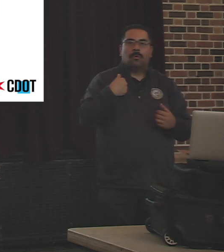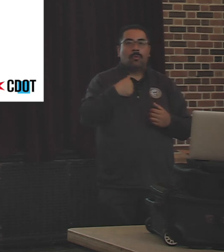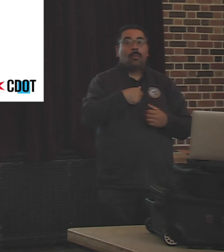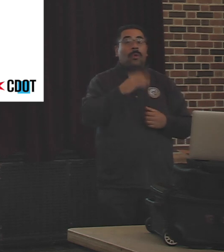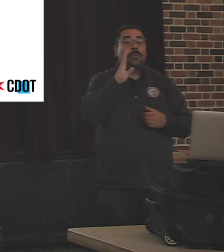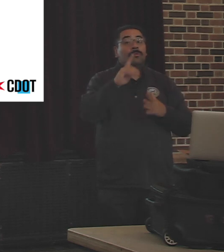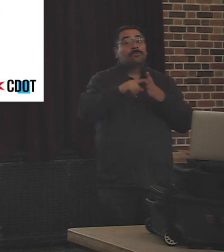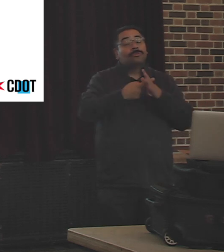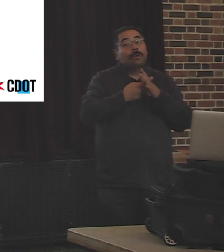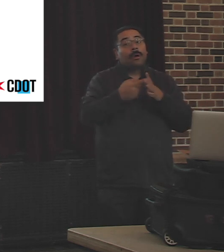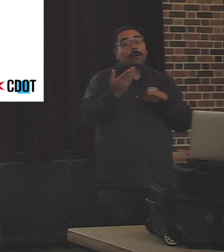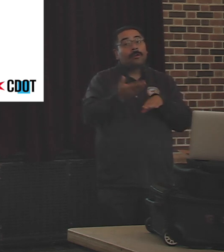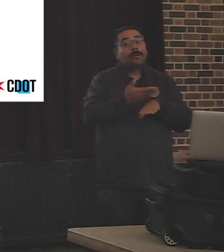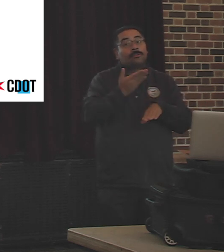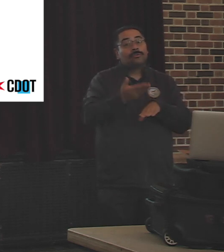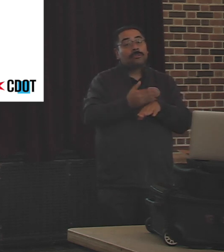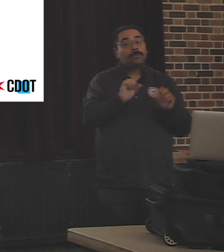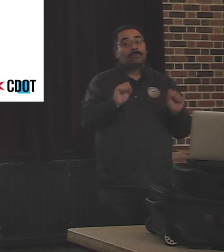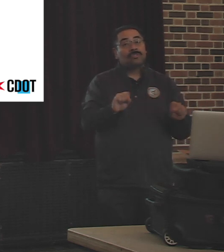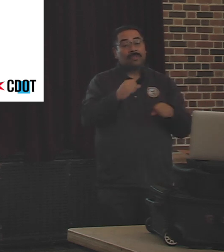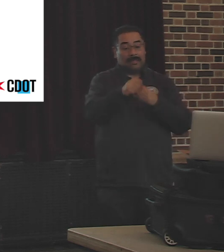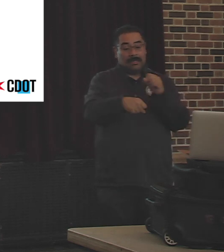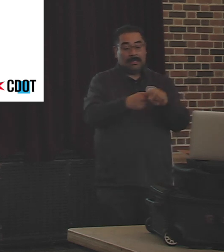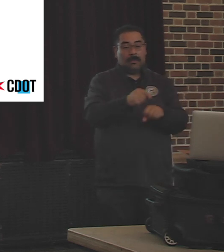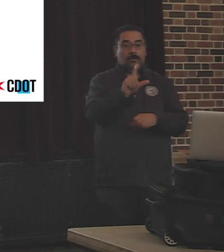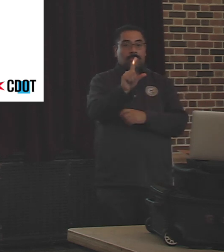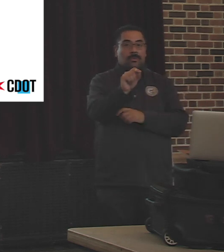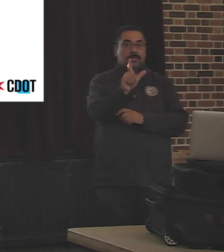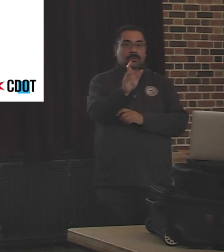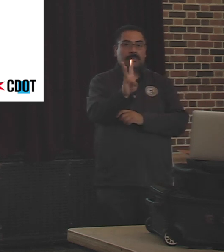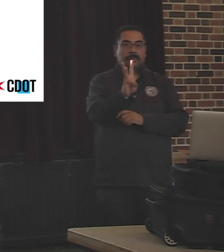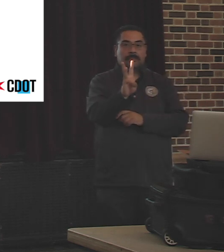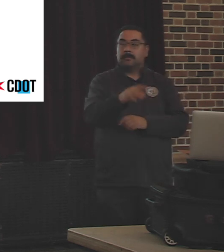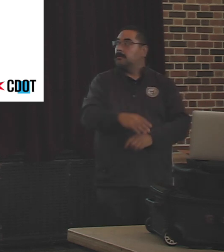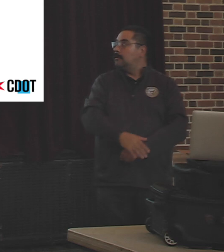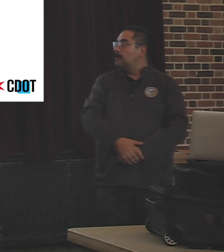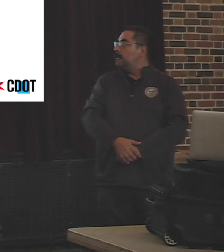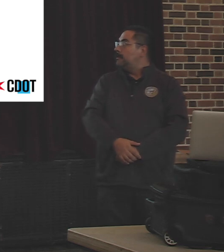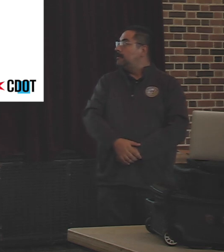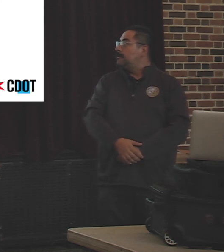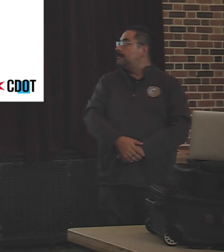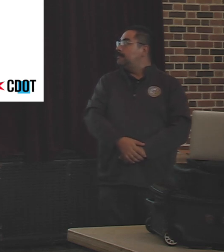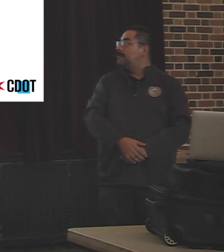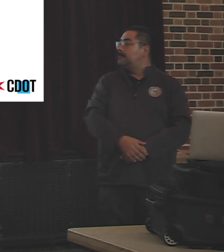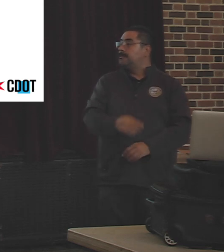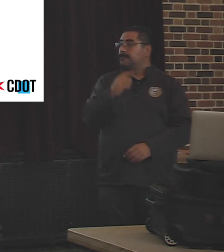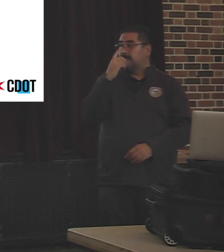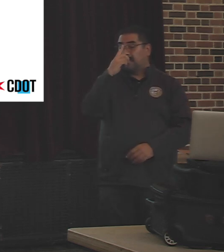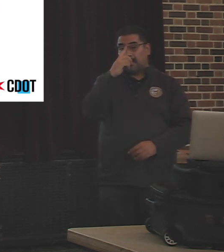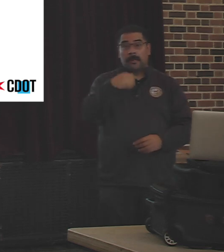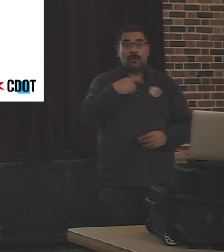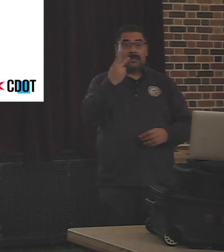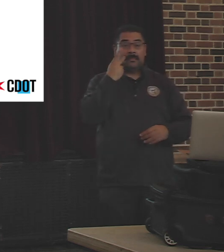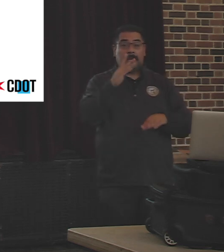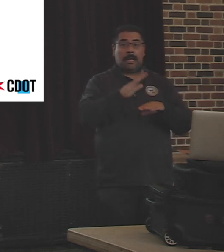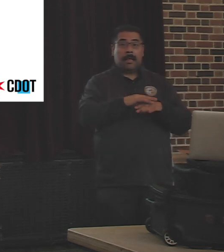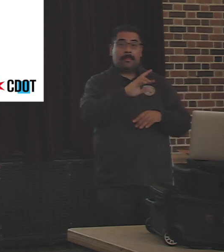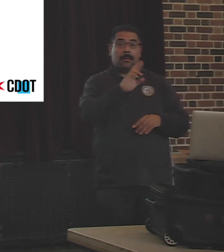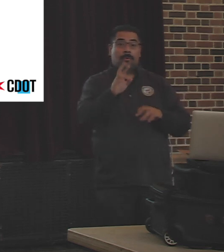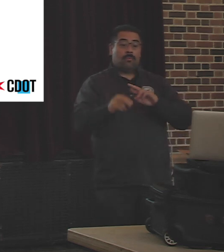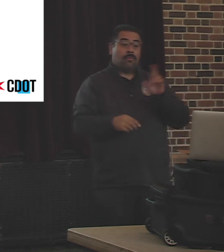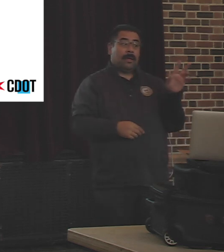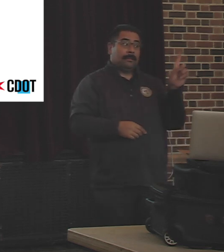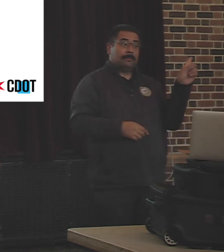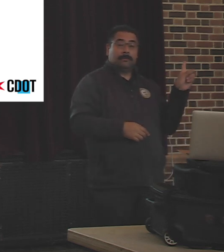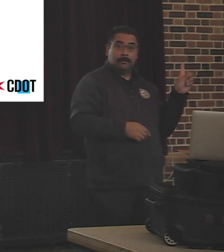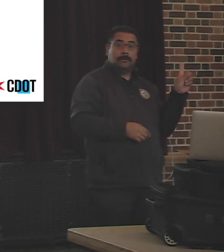starting construction till potentially 2026. That's the end of our timeline to the right that you can barely see. So